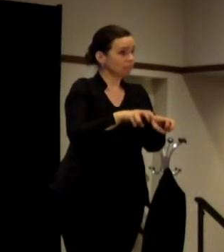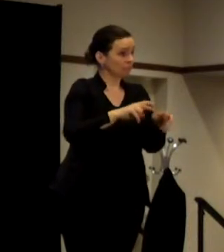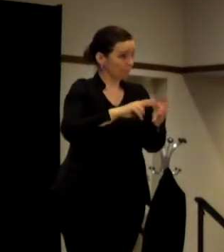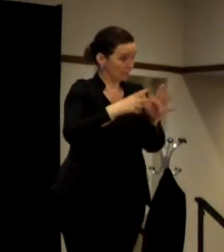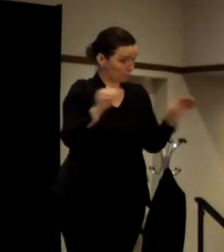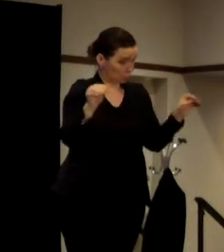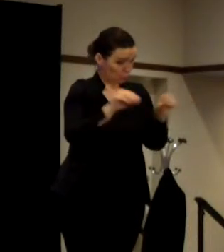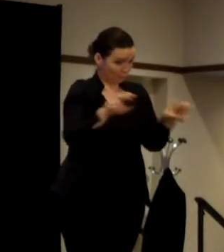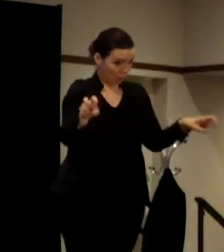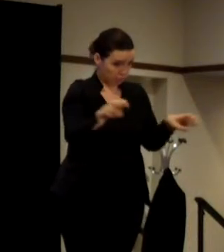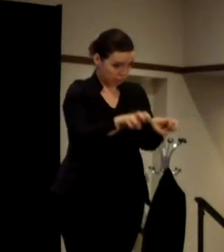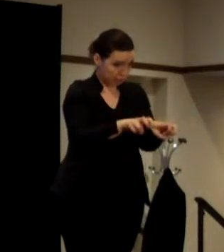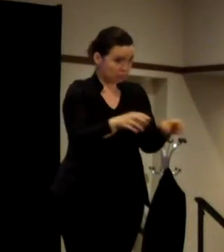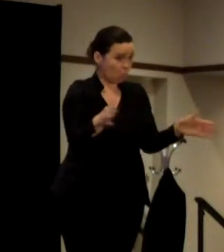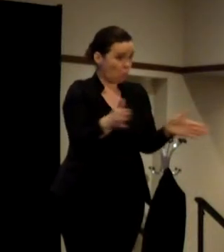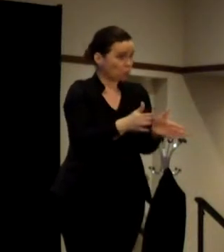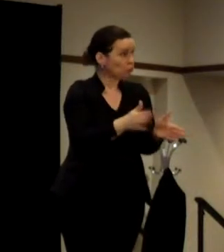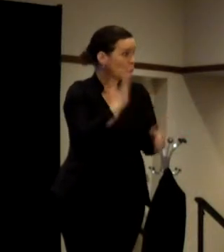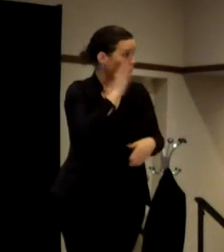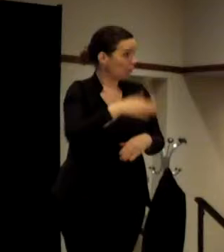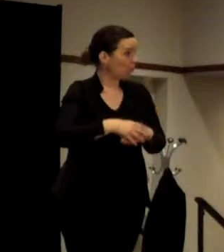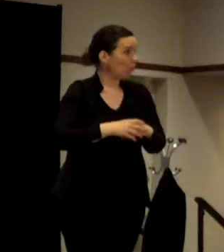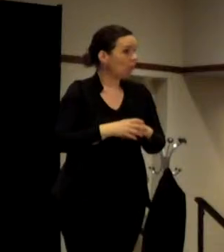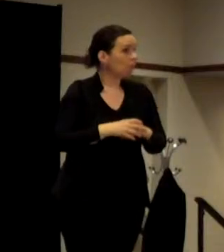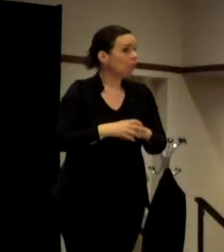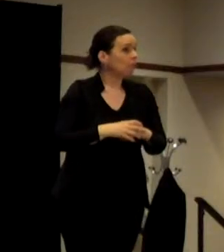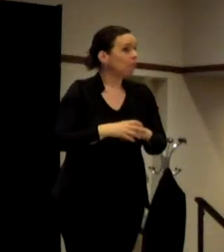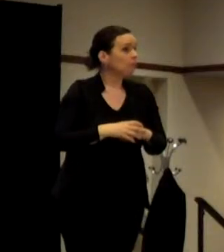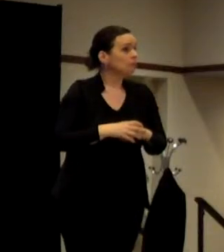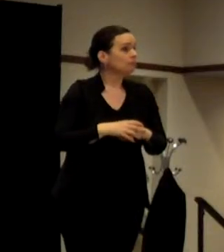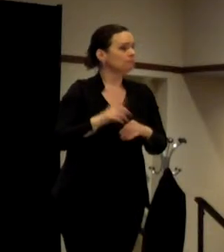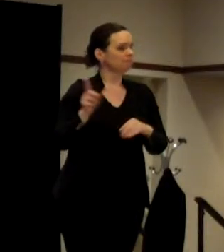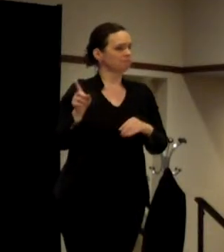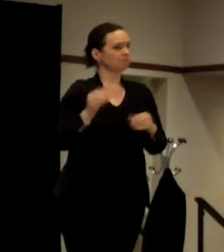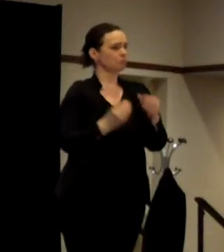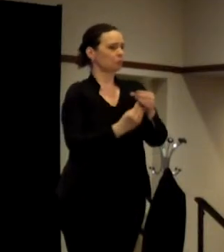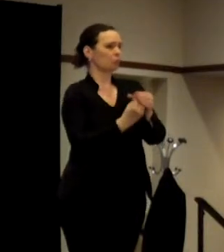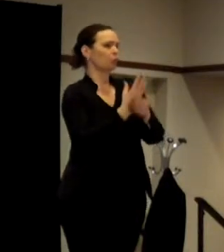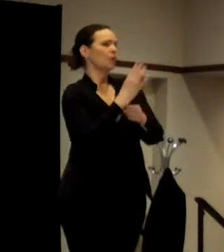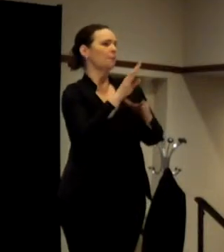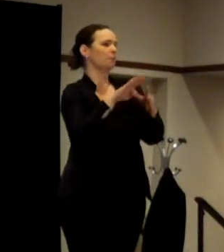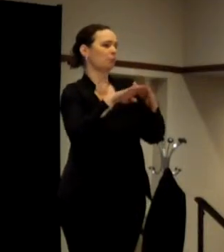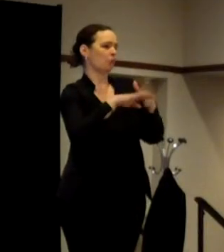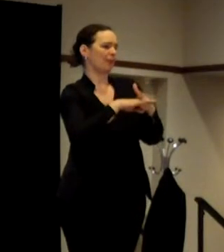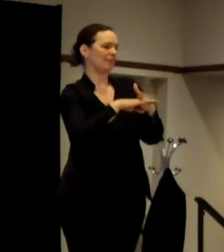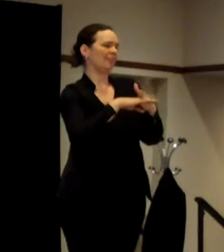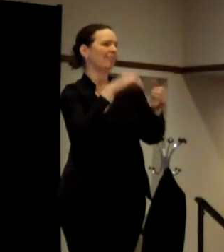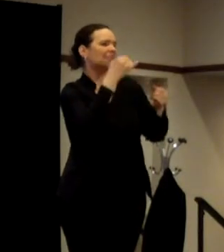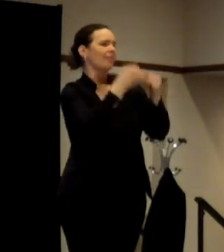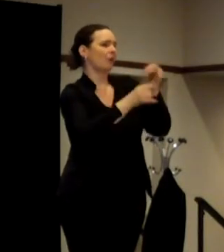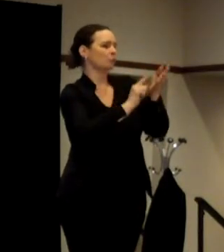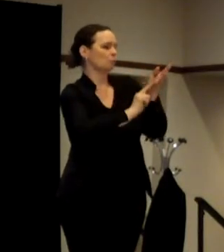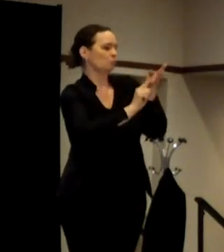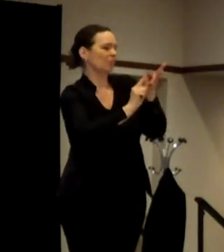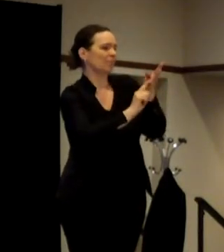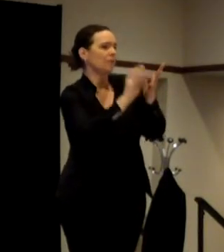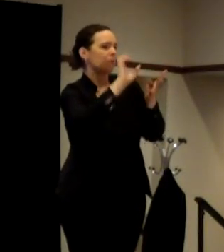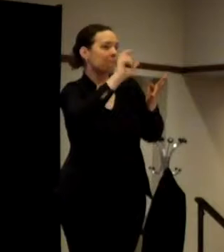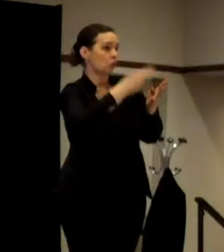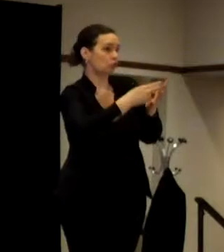that spring break is that last week in March. I think you'll see when people come back moving towards